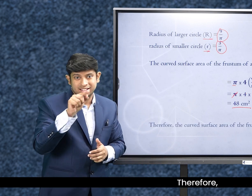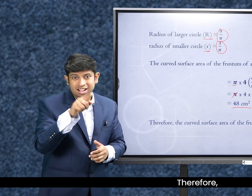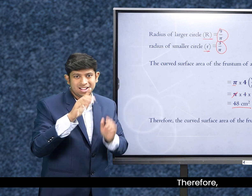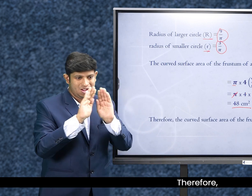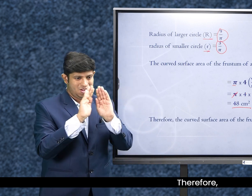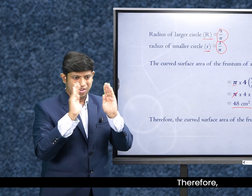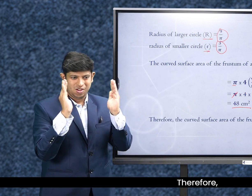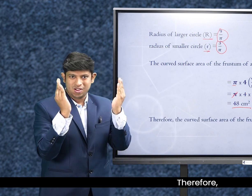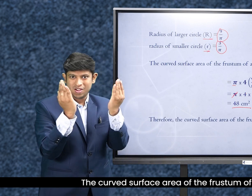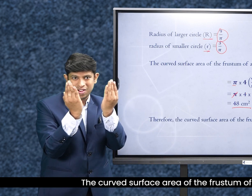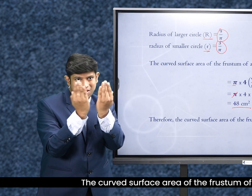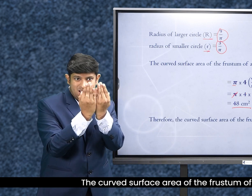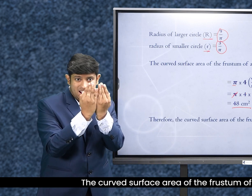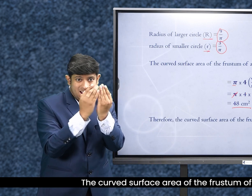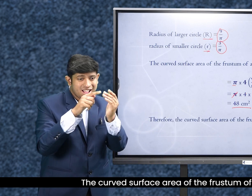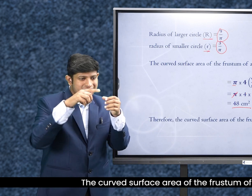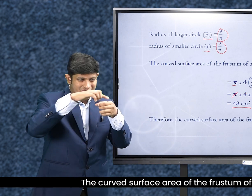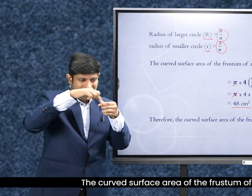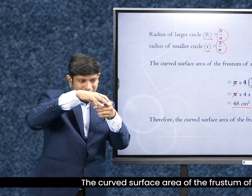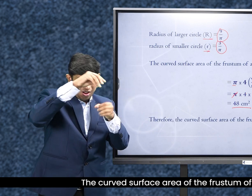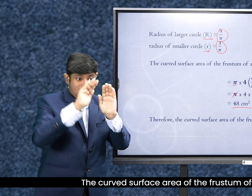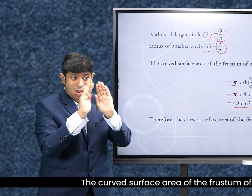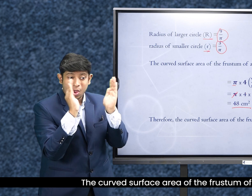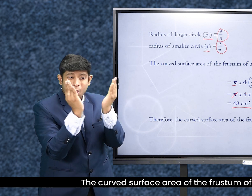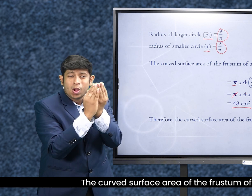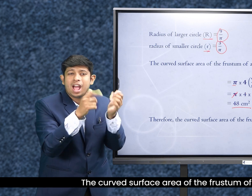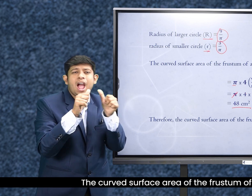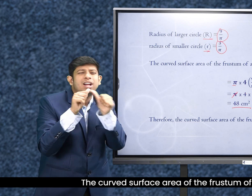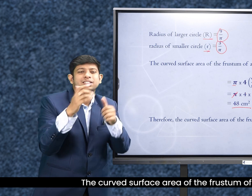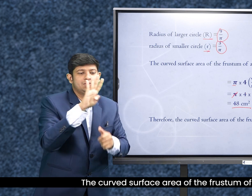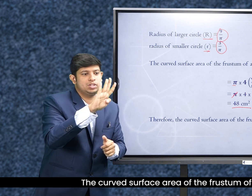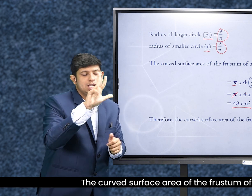Therefore, the curved surface area of the frustum of cone is equal to 48 cm square.